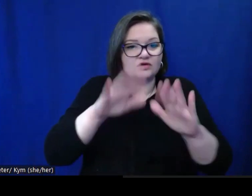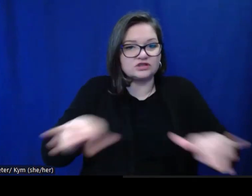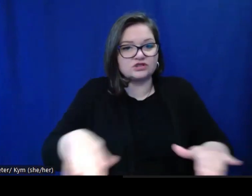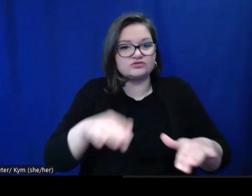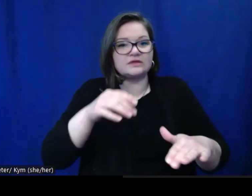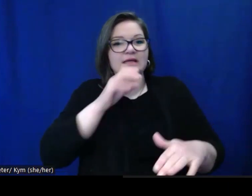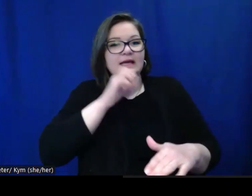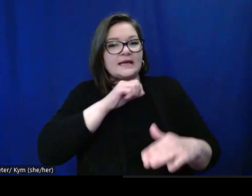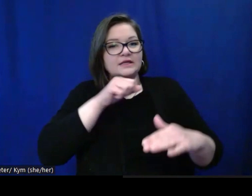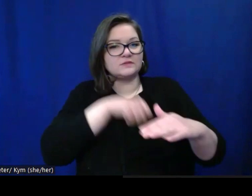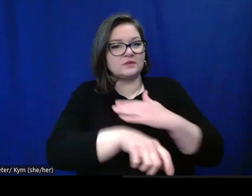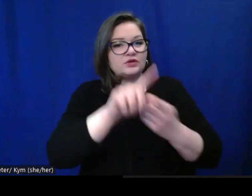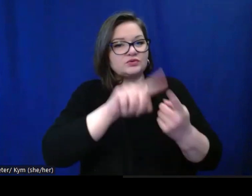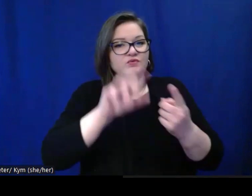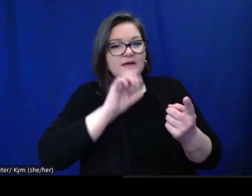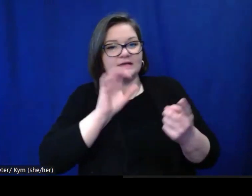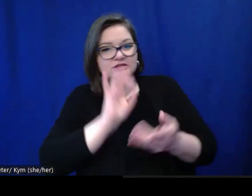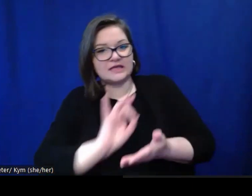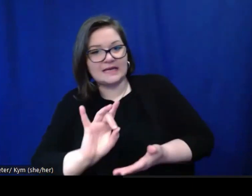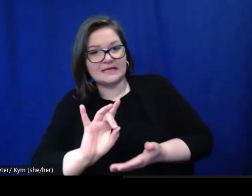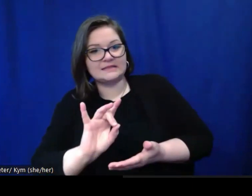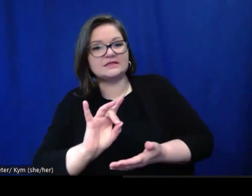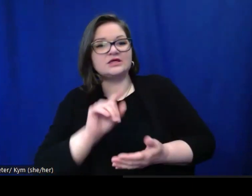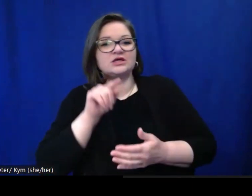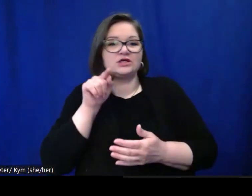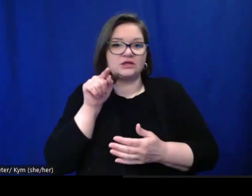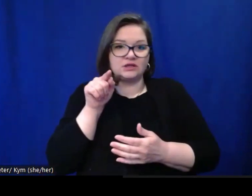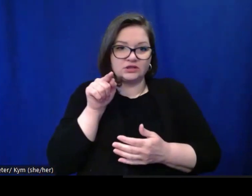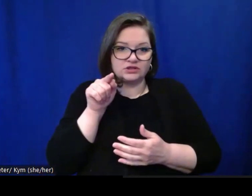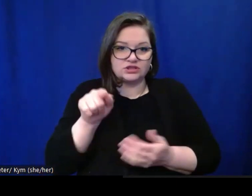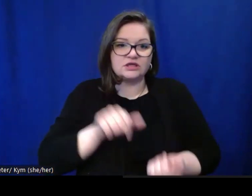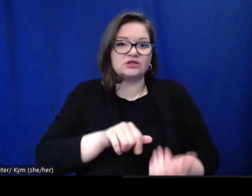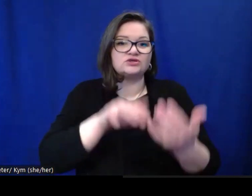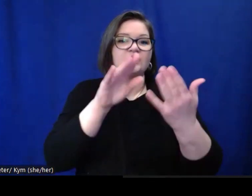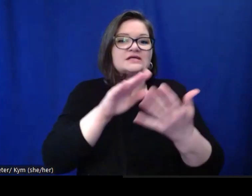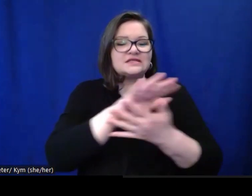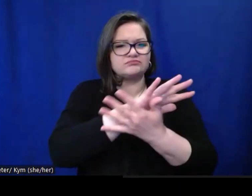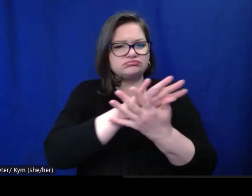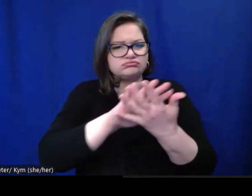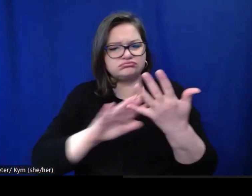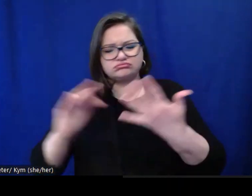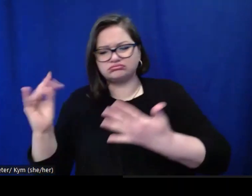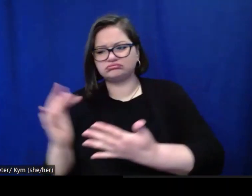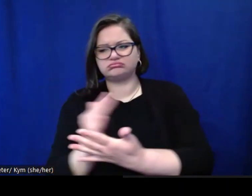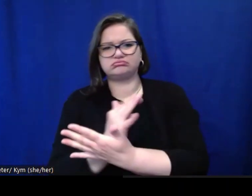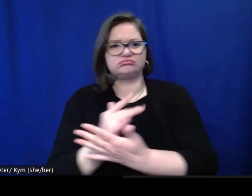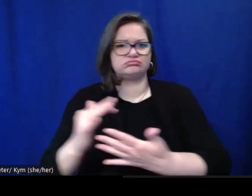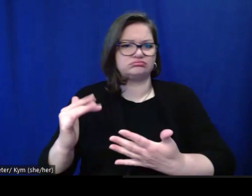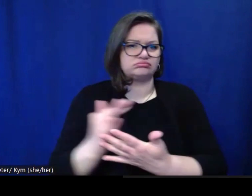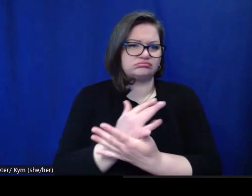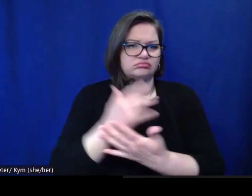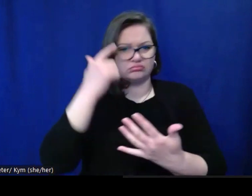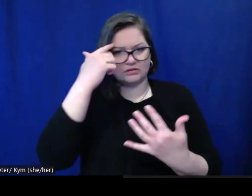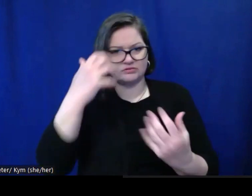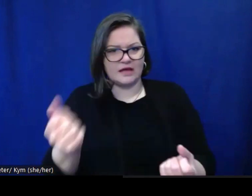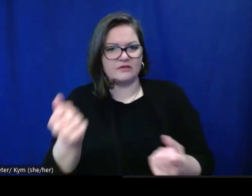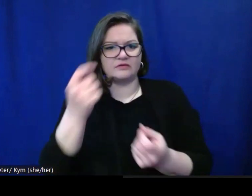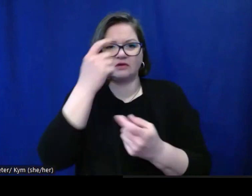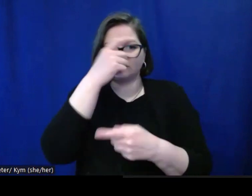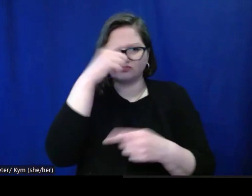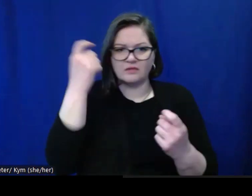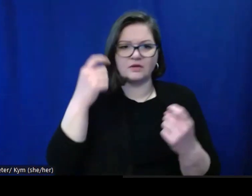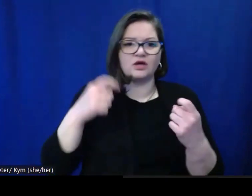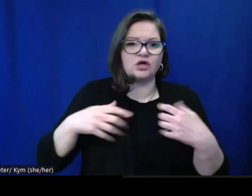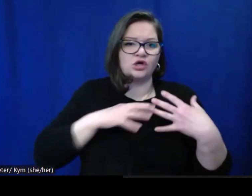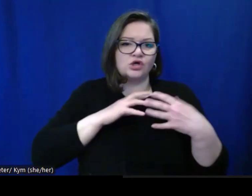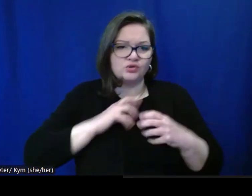adeptly addresses a myriad of social difficulties, including trauma, grief, depression, anxiety, ADHD, attachment issues,